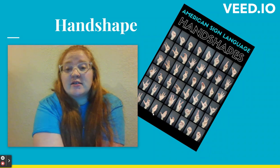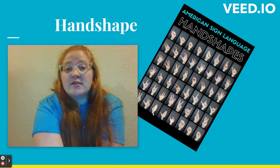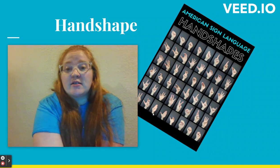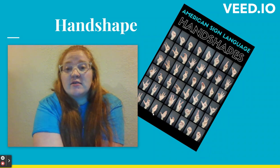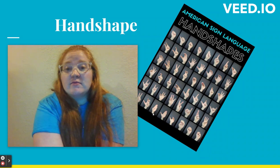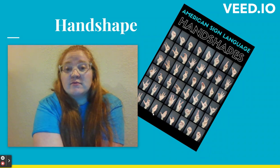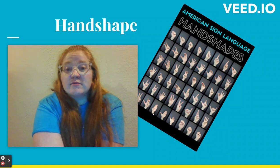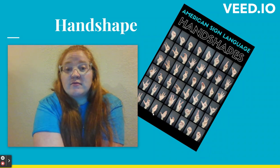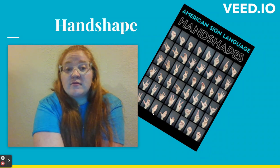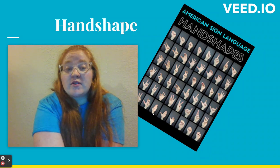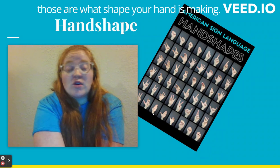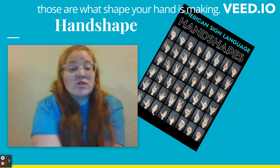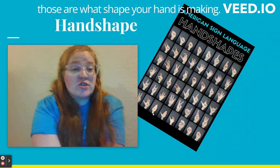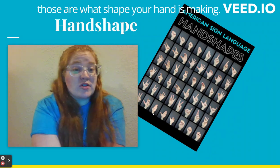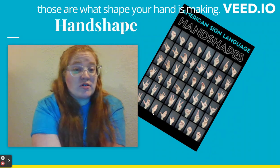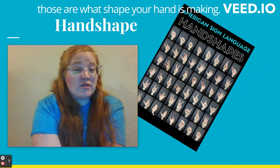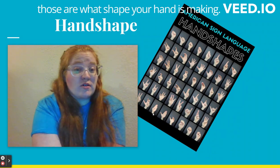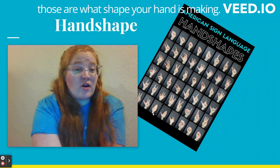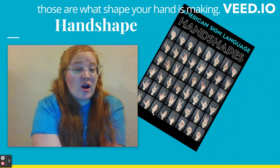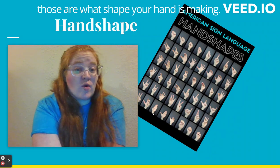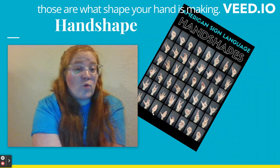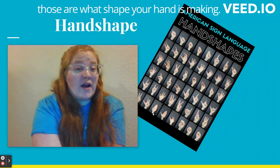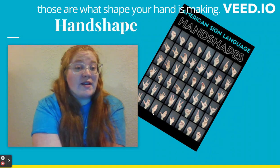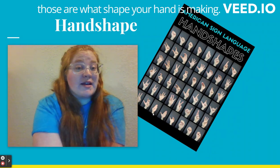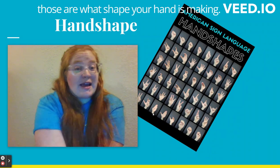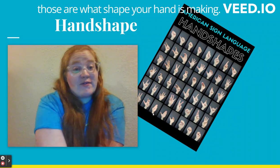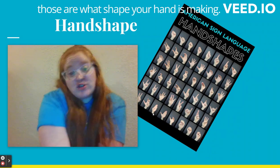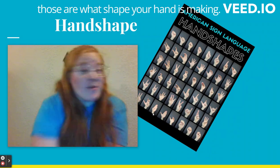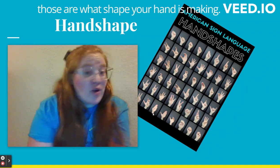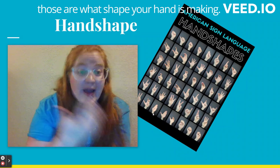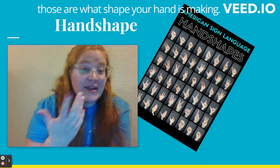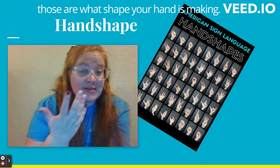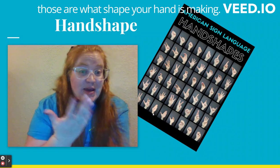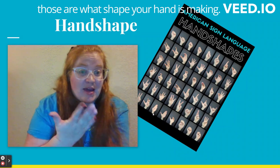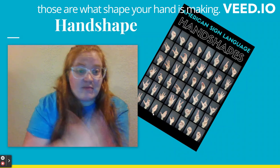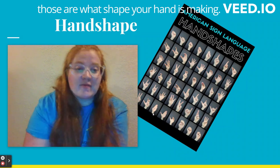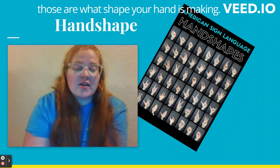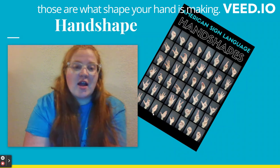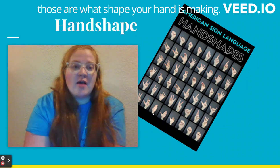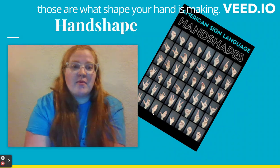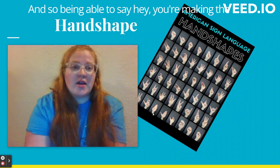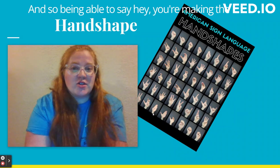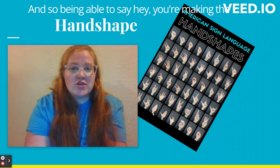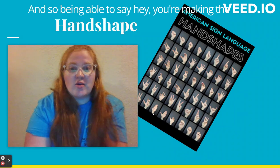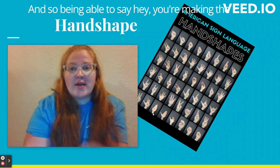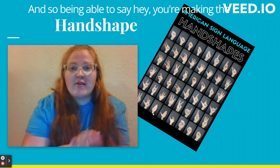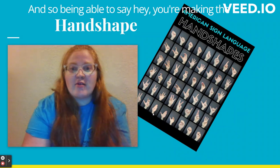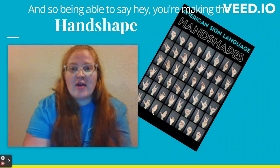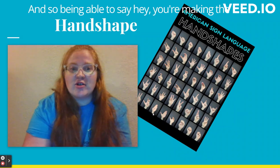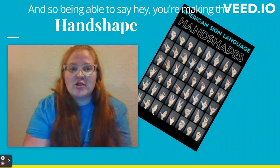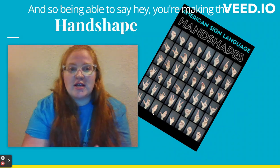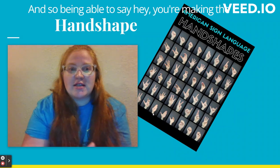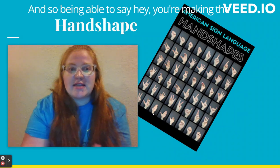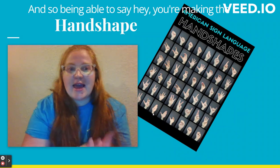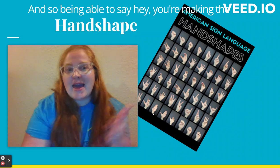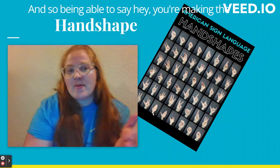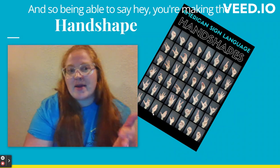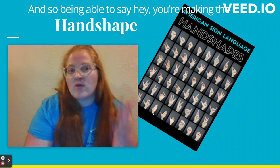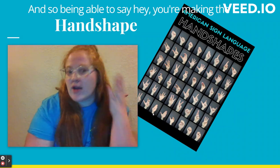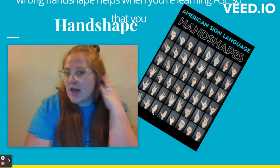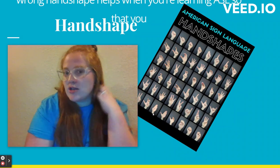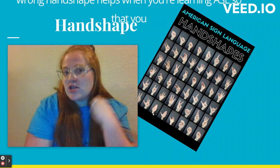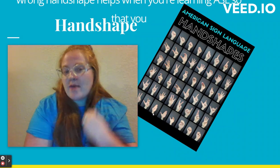And those are what shape your hand is making. And so being able to say,